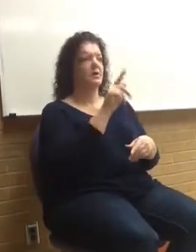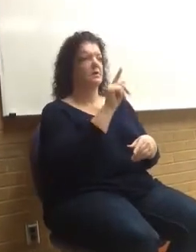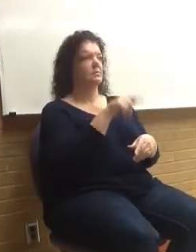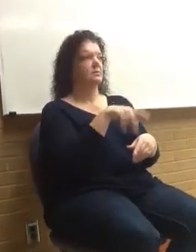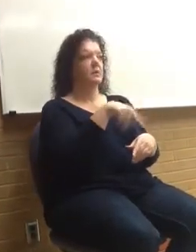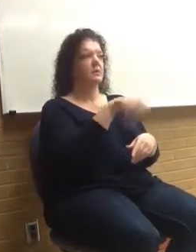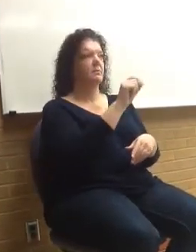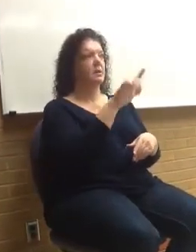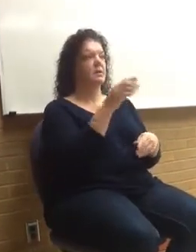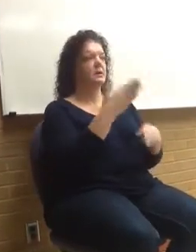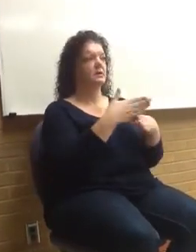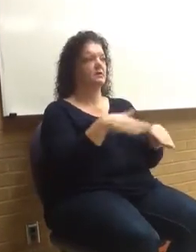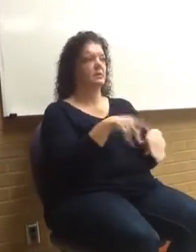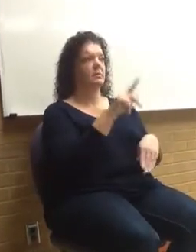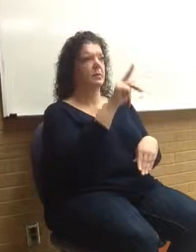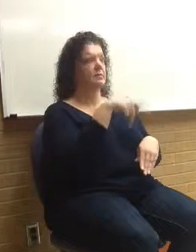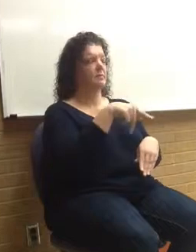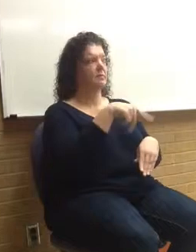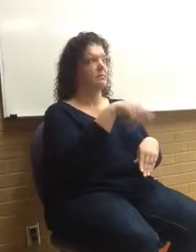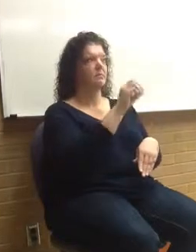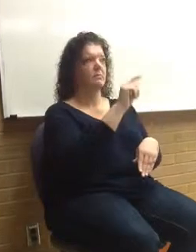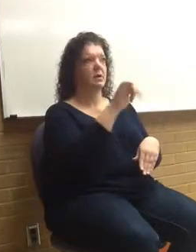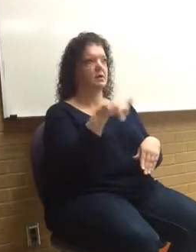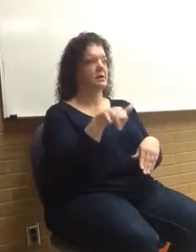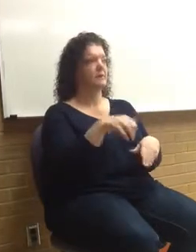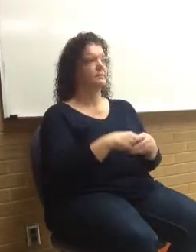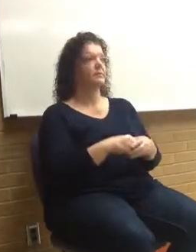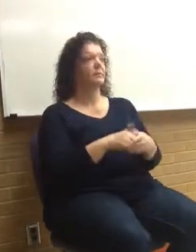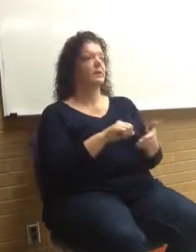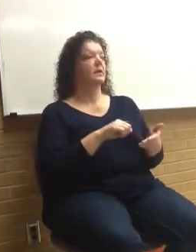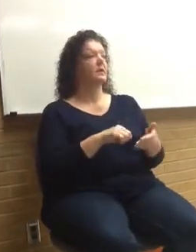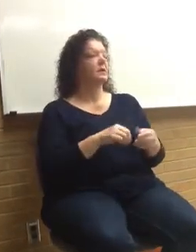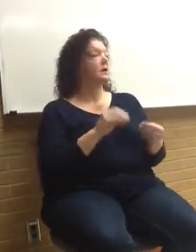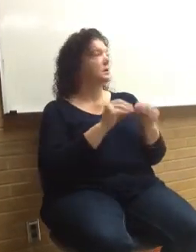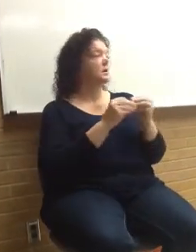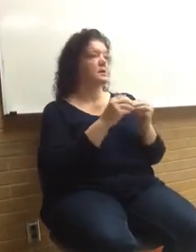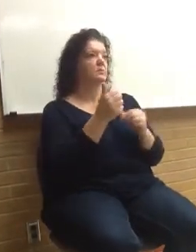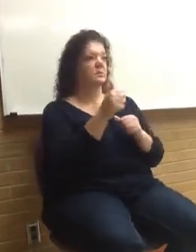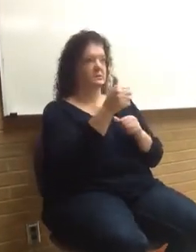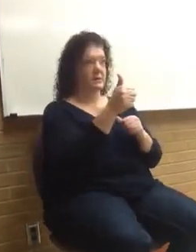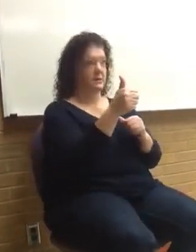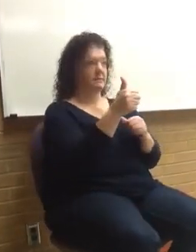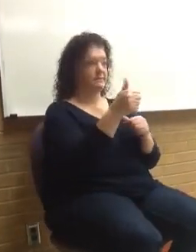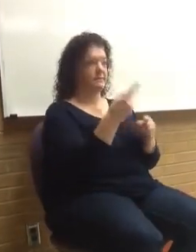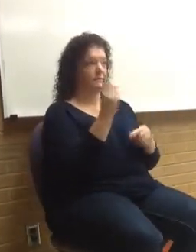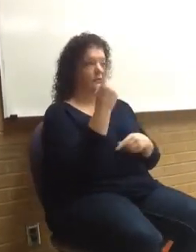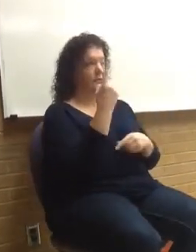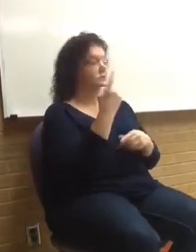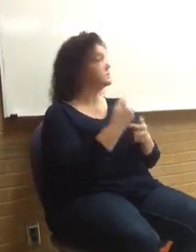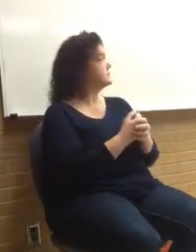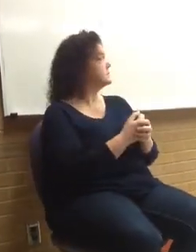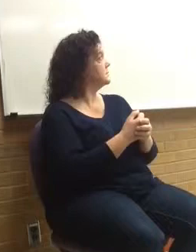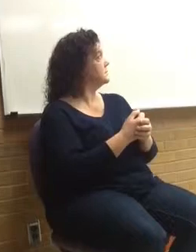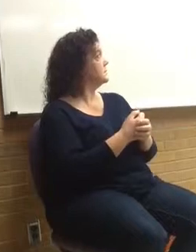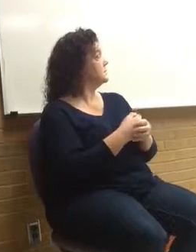Okay? We are doing number 10 for this one first. This one.